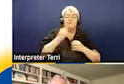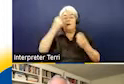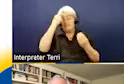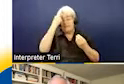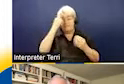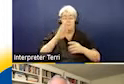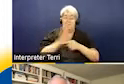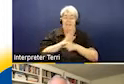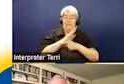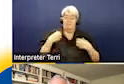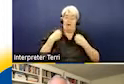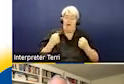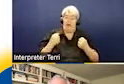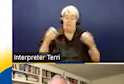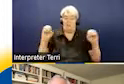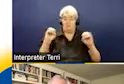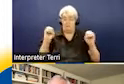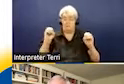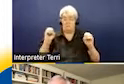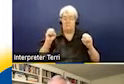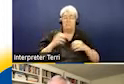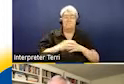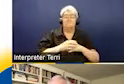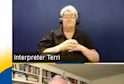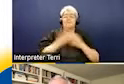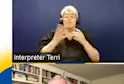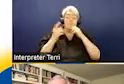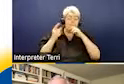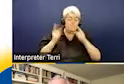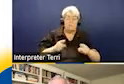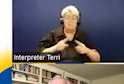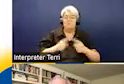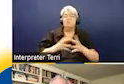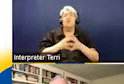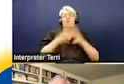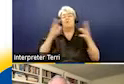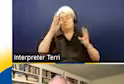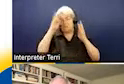behavioral health crisis, what struck me was that we've had so much innovation